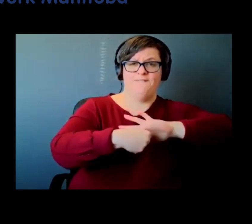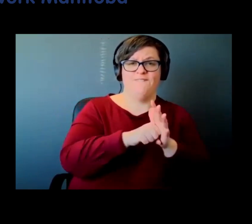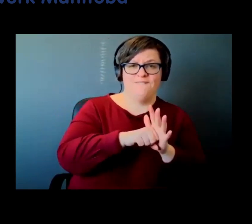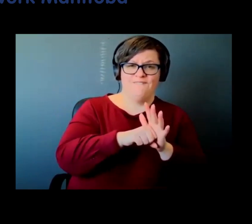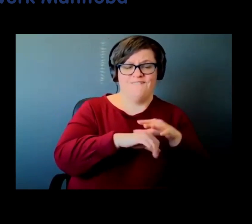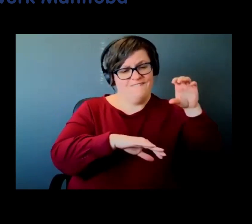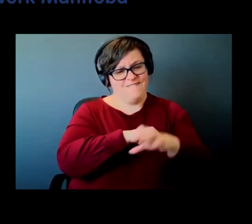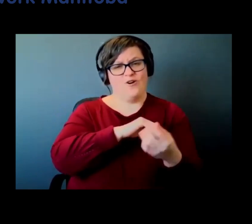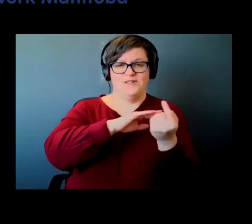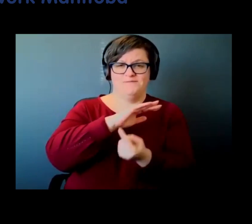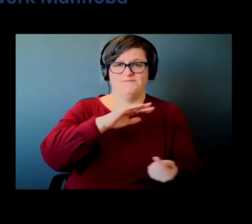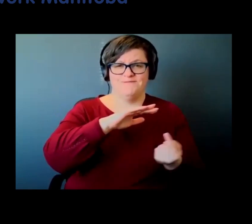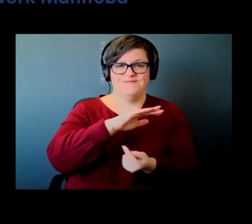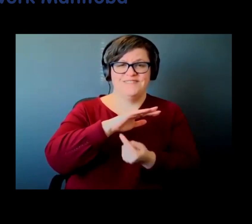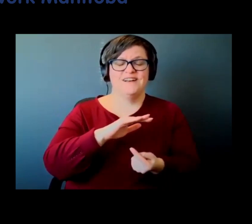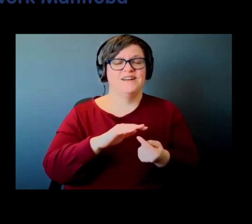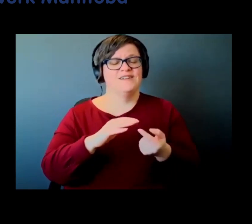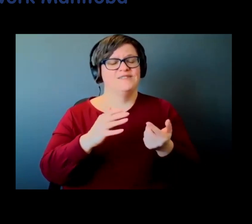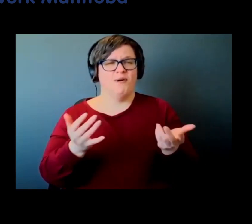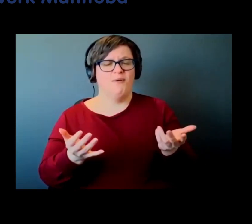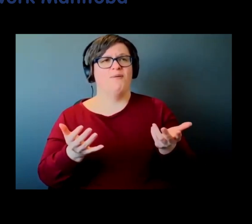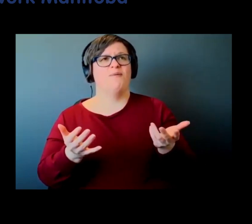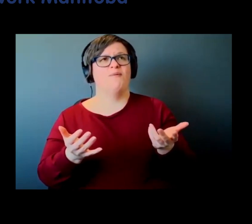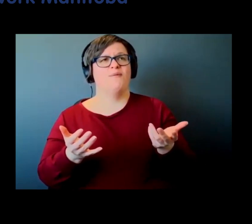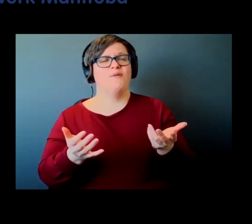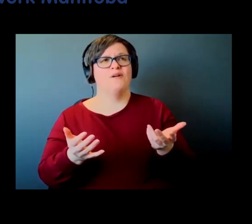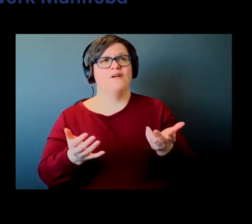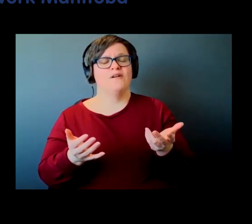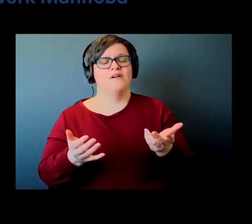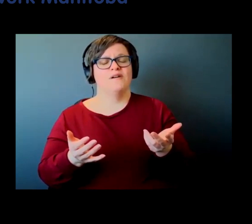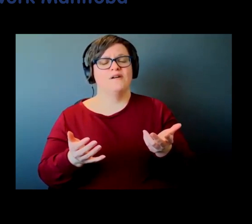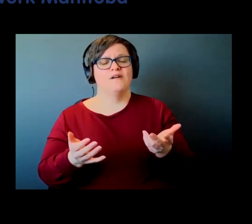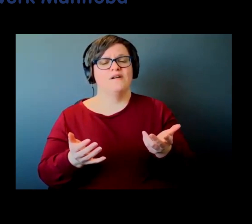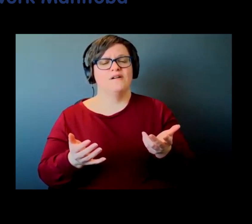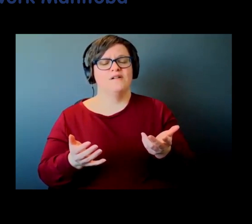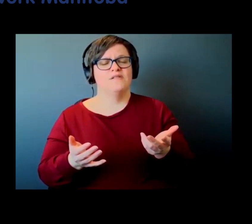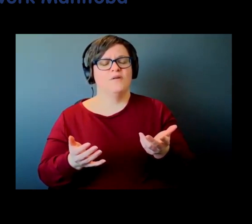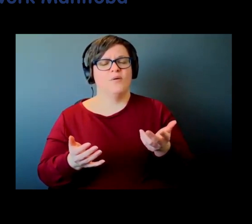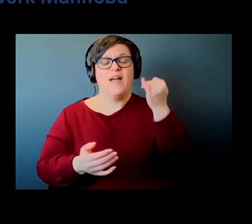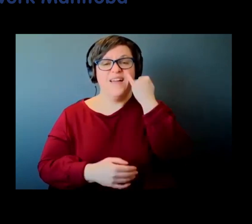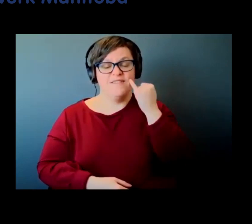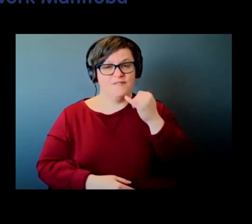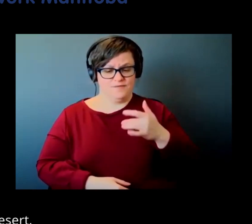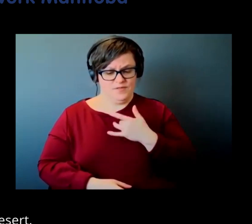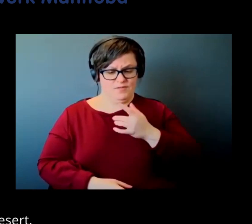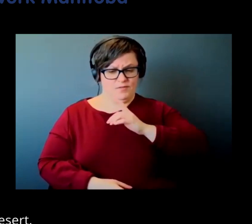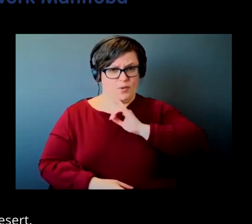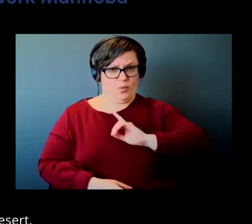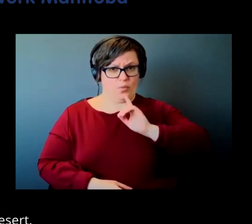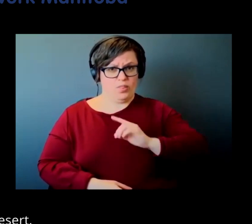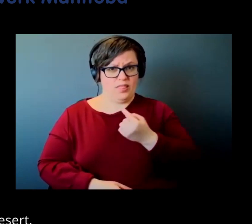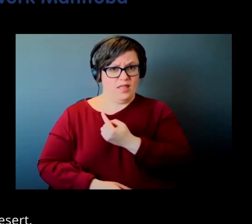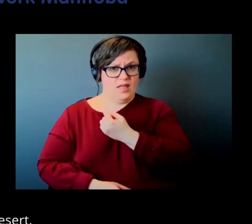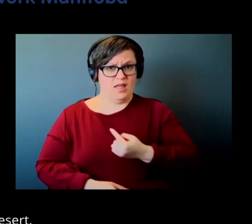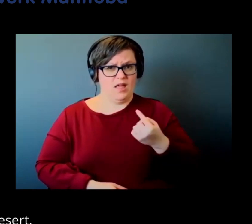So how do you counteract that loneliness that you must be feeling out in the desert,